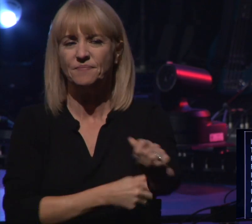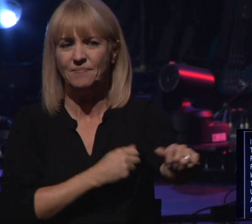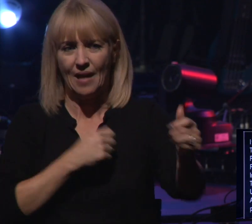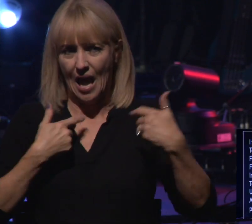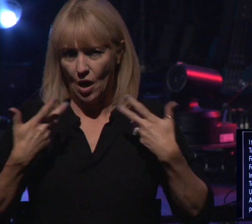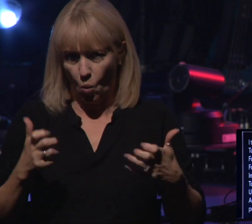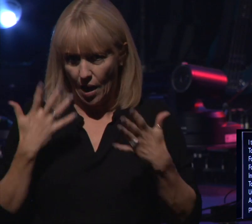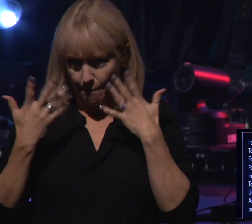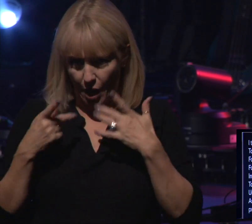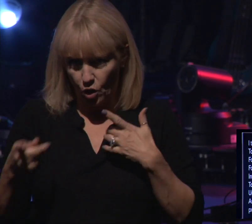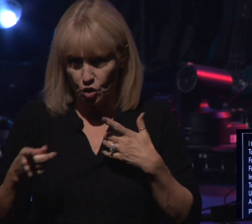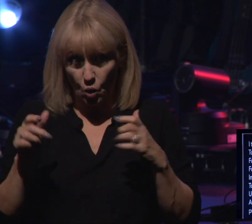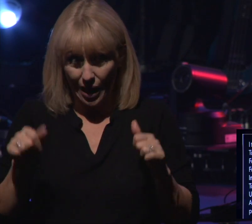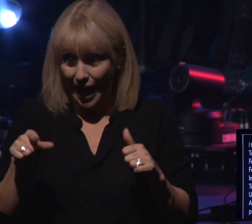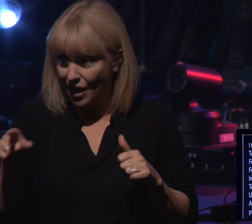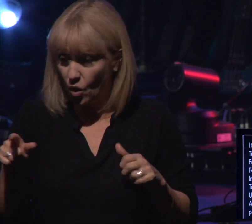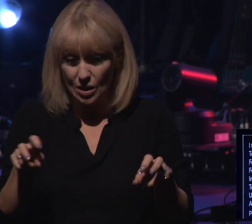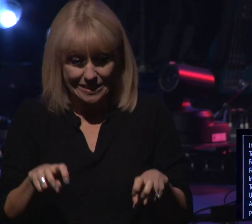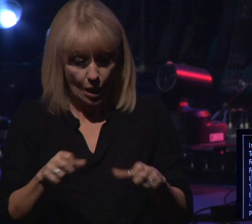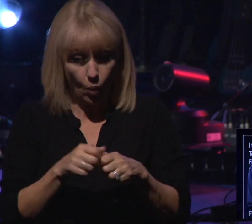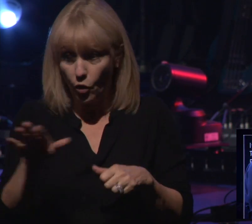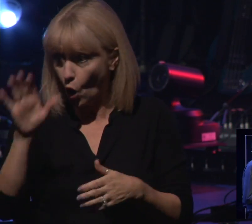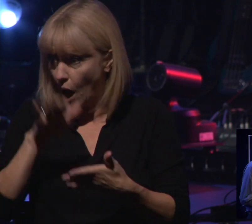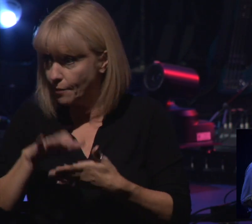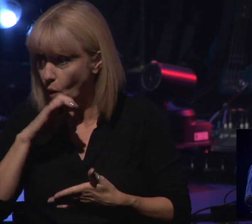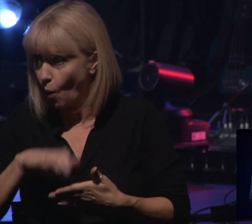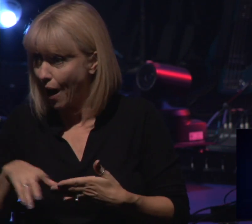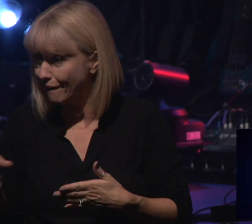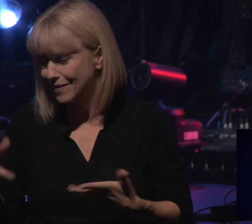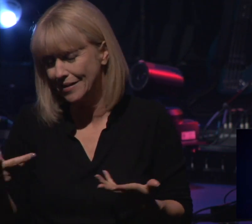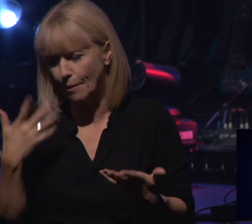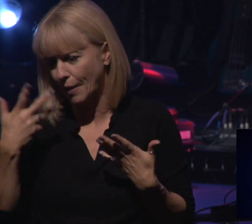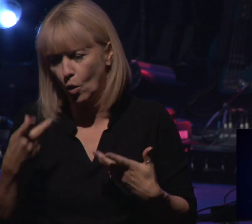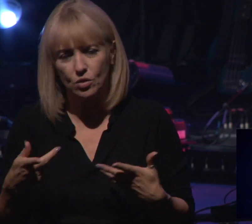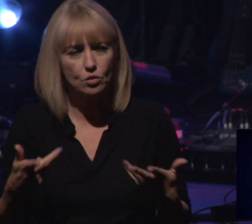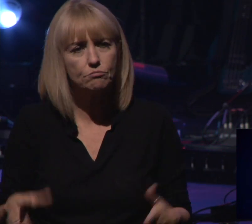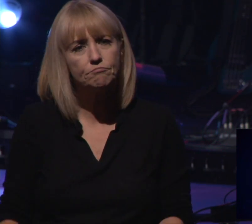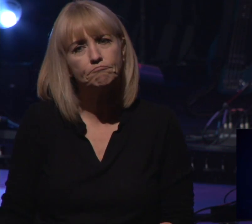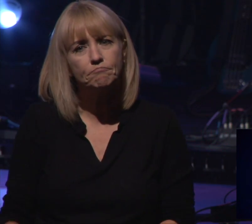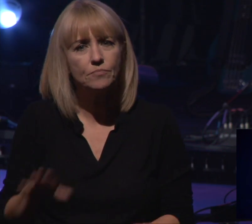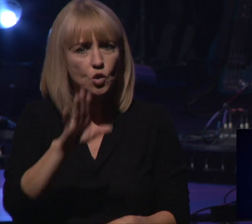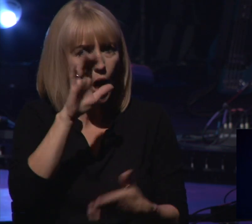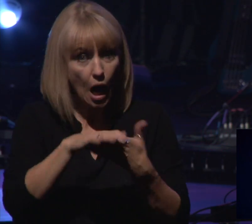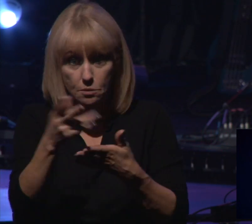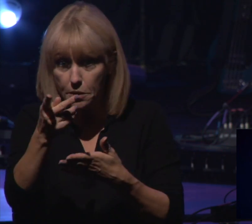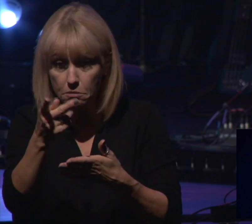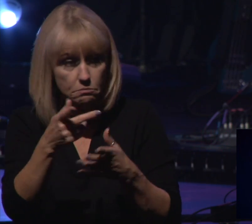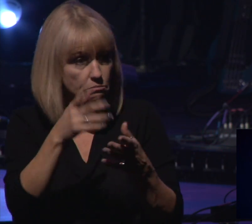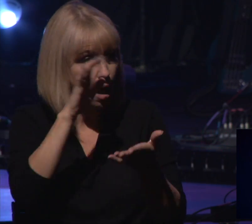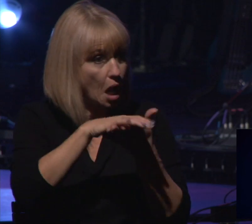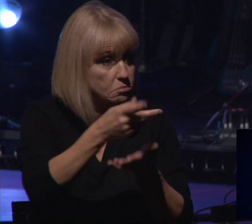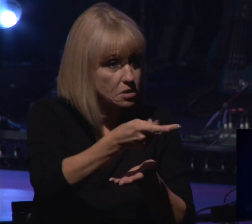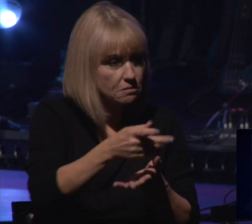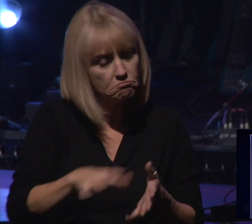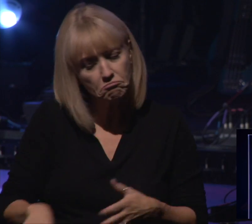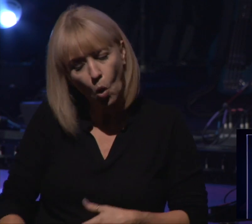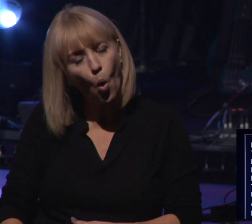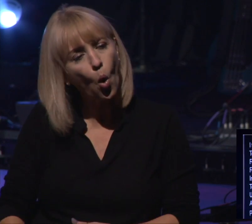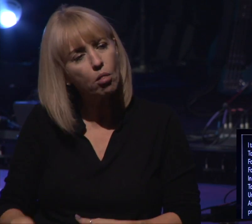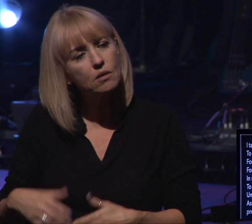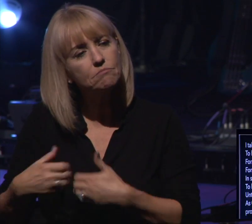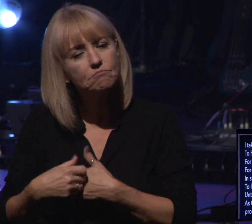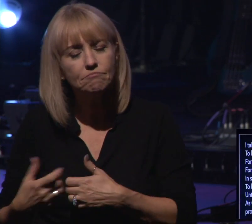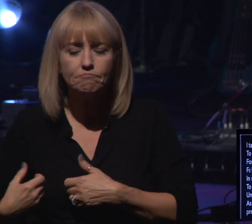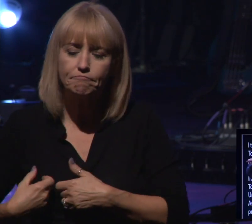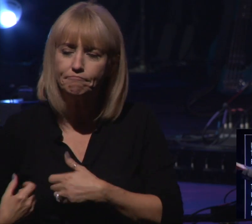you. I don't want to make it awkward. But if you're sitting next to your spouse, would you just grab their hand, whether you're at home or you're in the Mission Cafe or in here? Maybe you got some